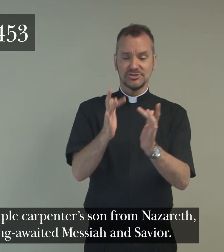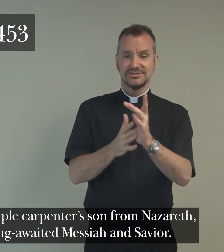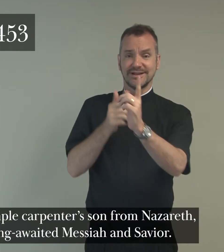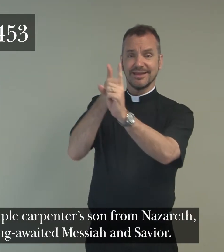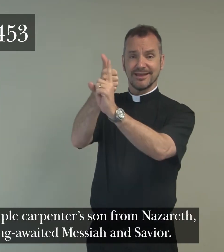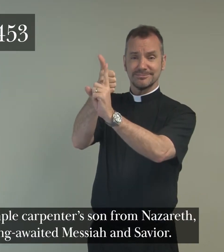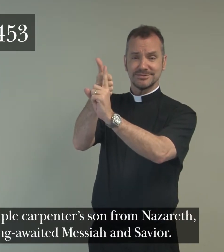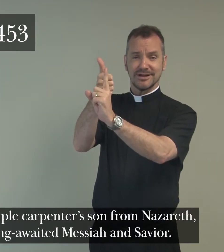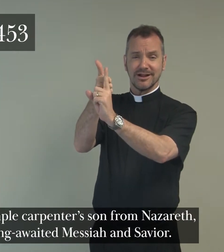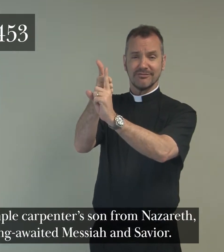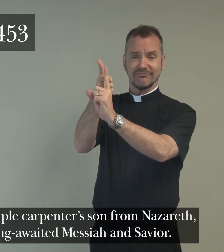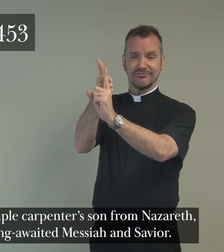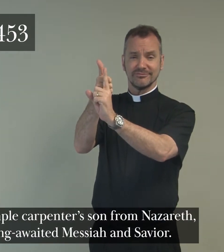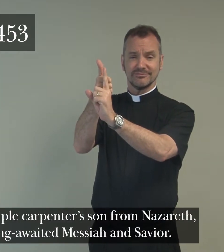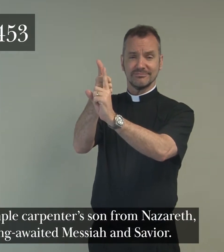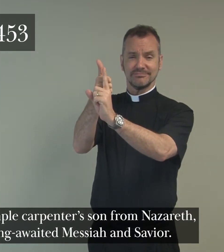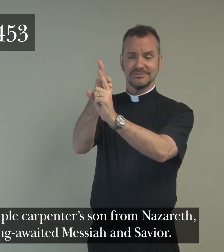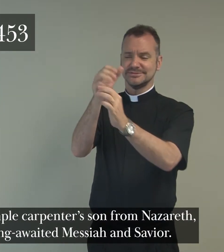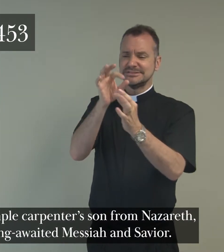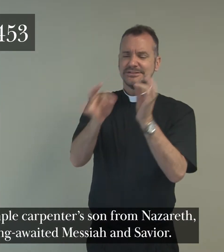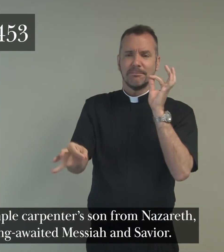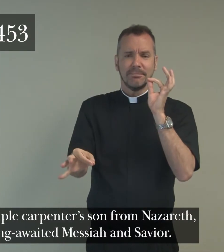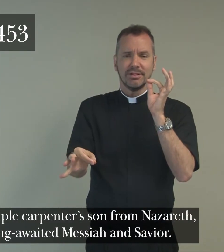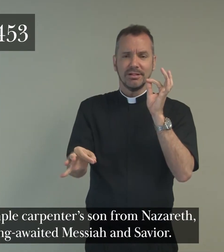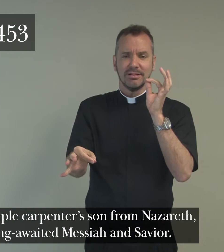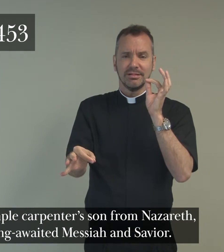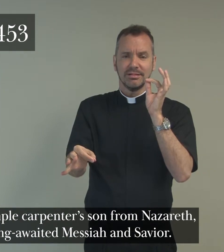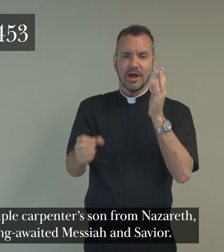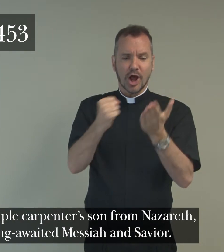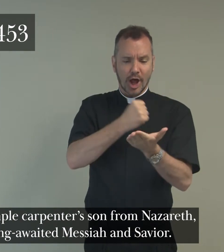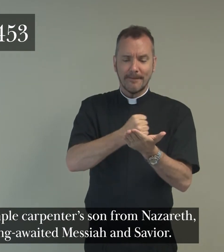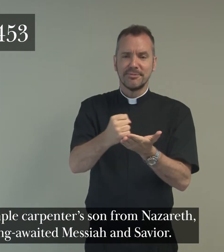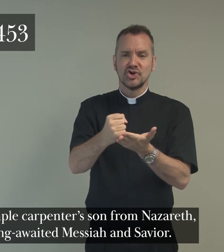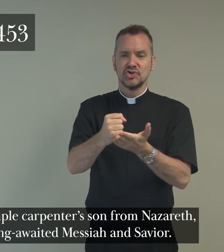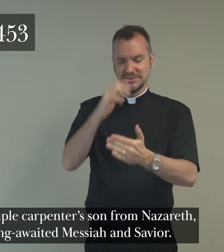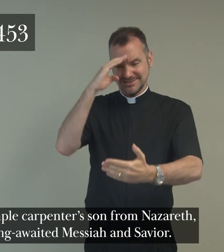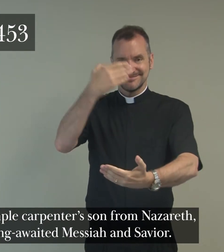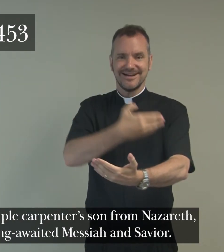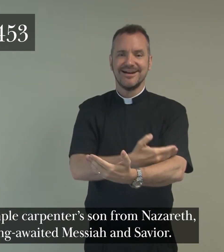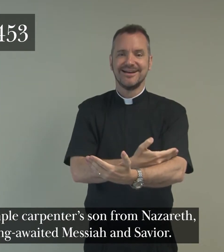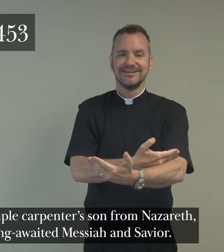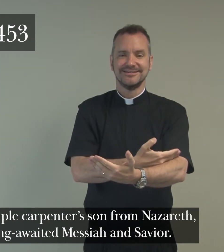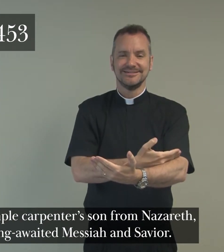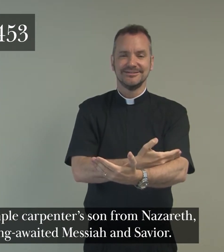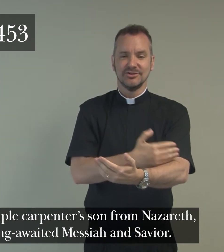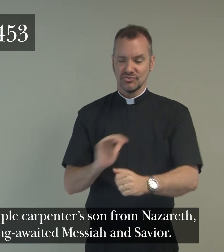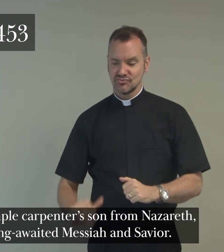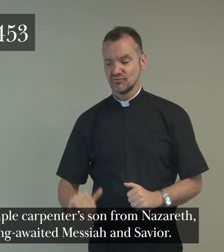Jesus, the simple carpenter's son from Nazareth, is the long-awaited Messiah and Savior.